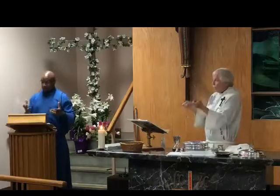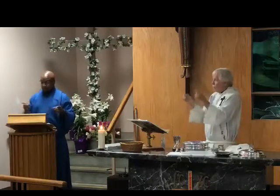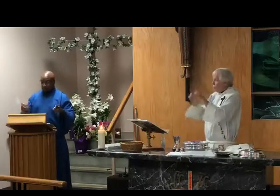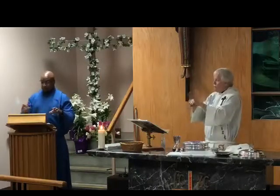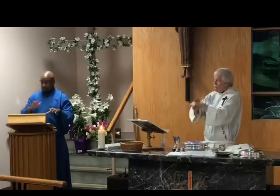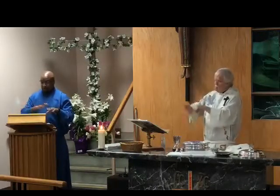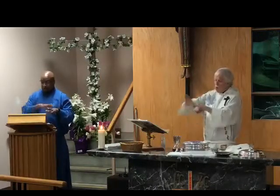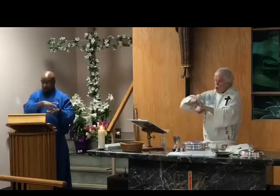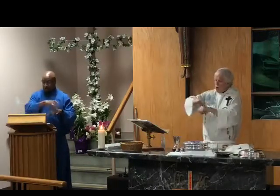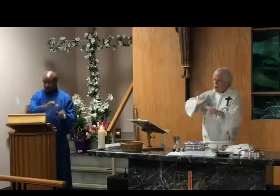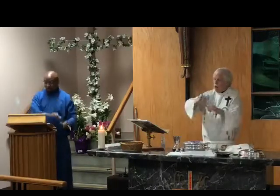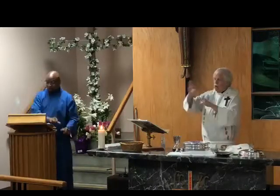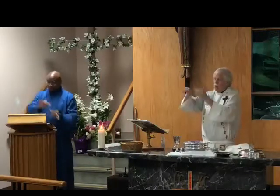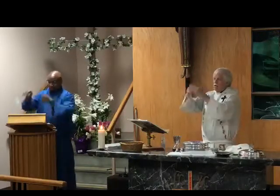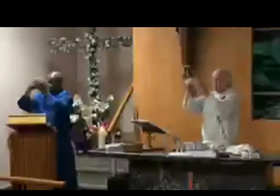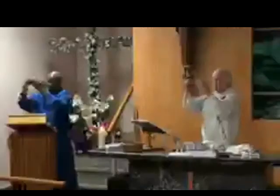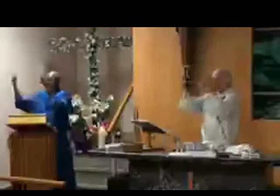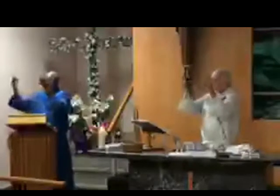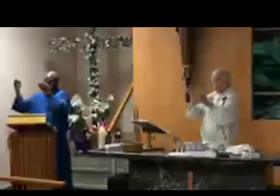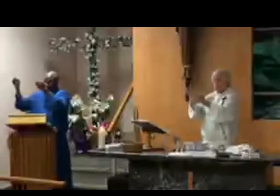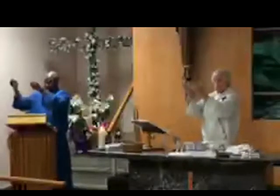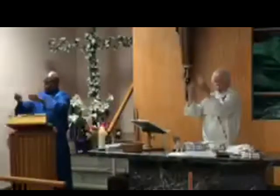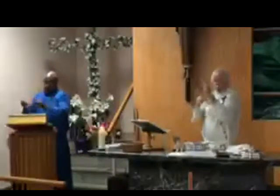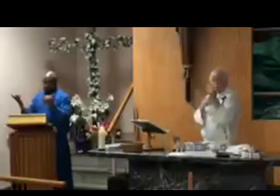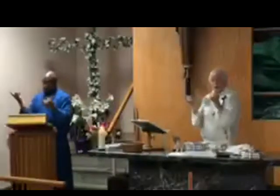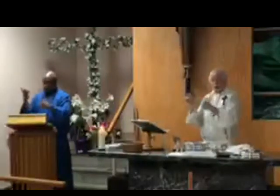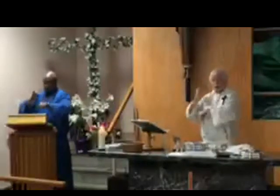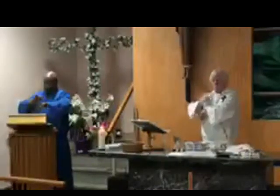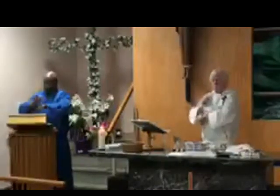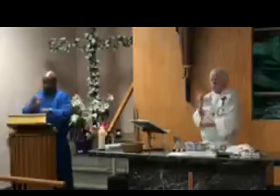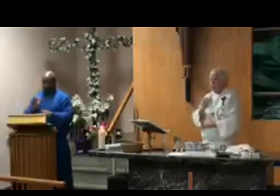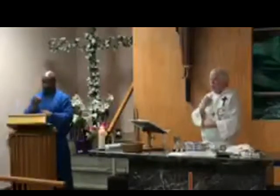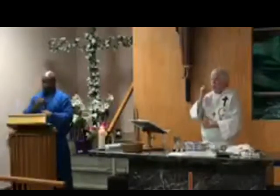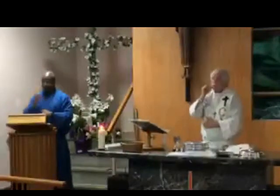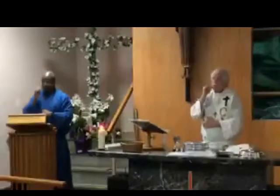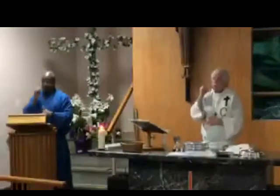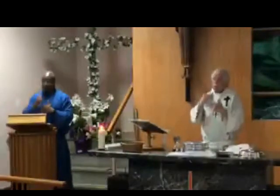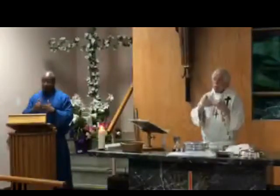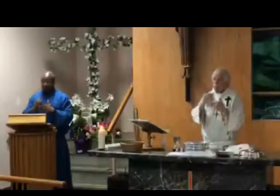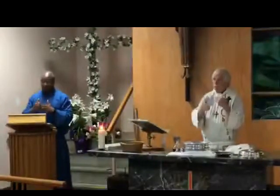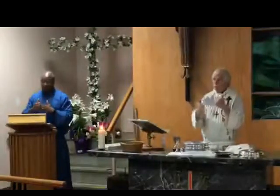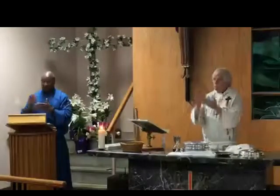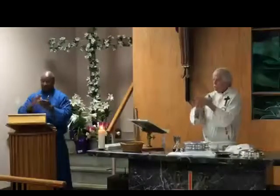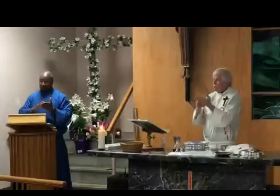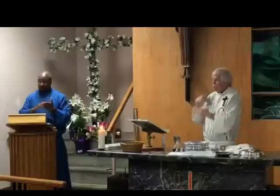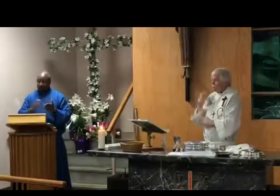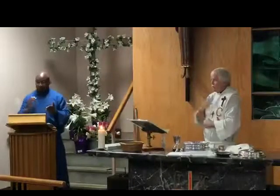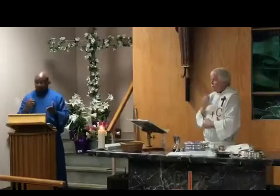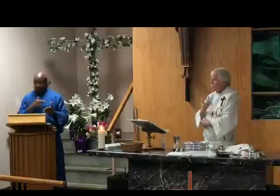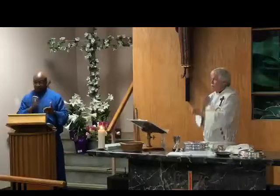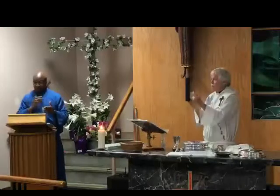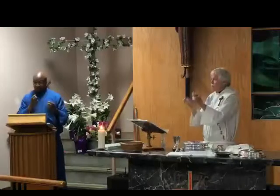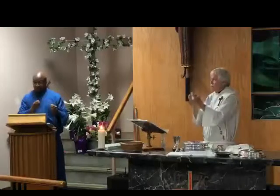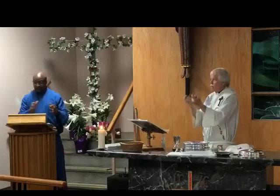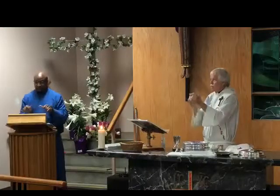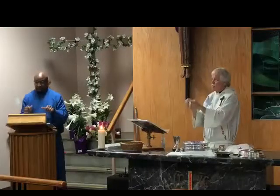your will be done on earth as it is in heaven. Give us this day our daily bread. Forgive